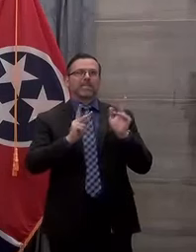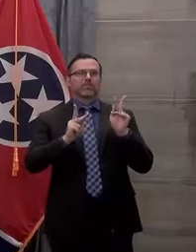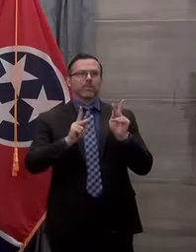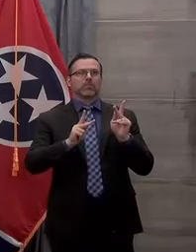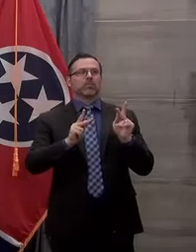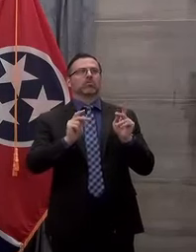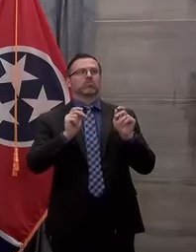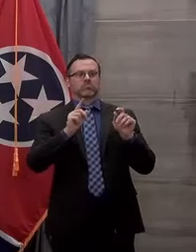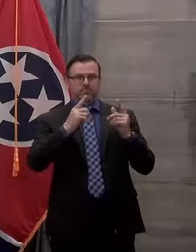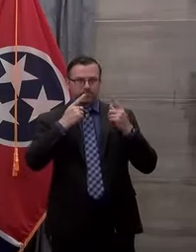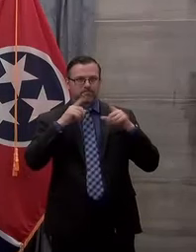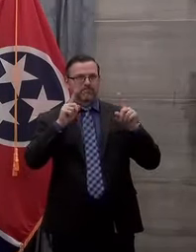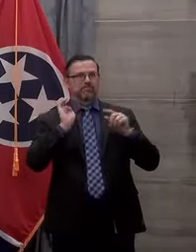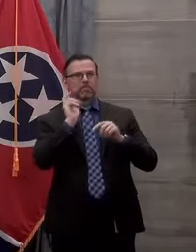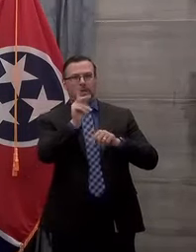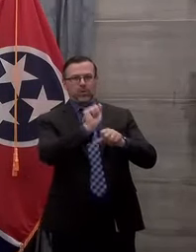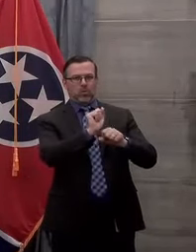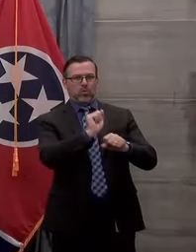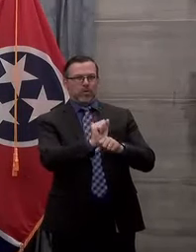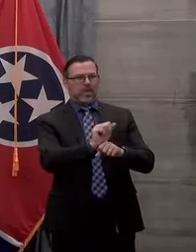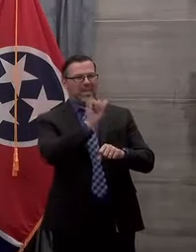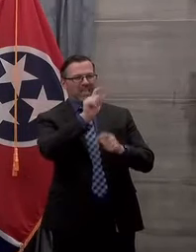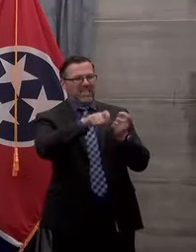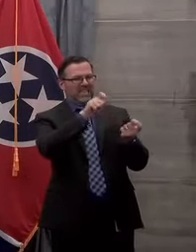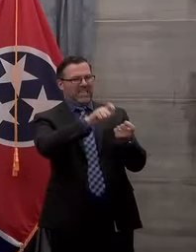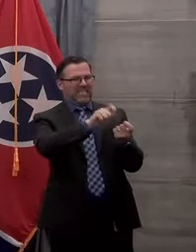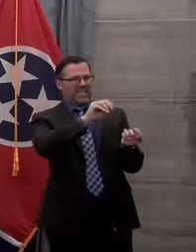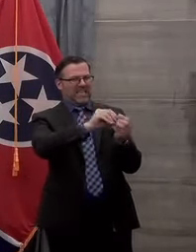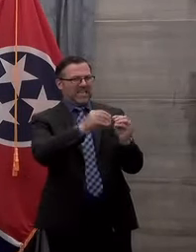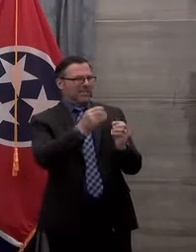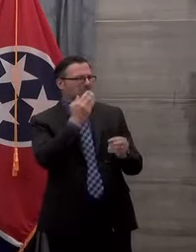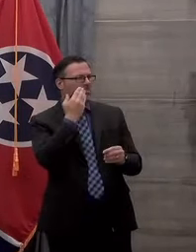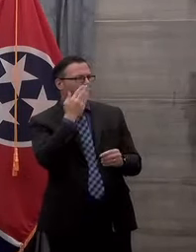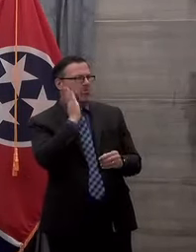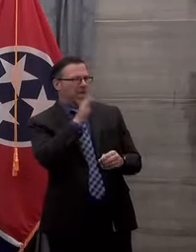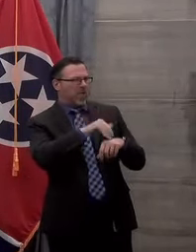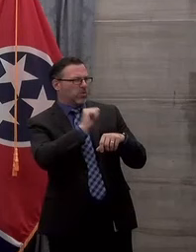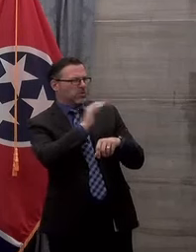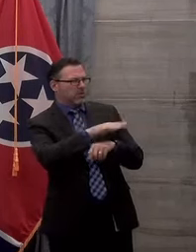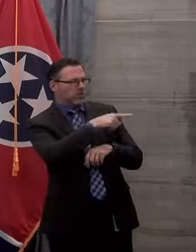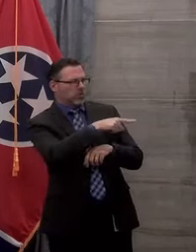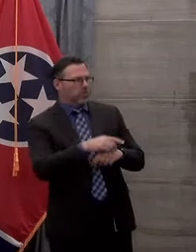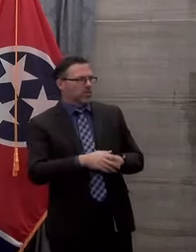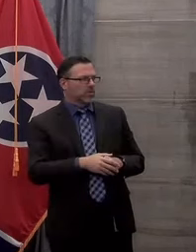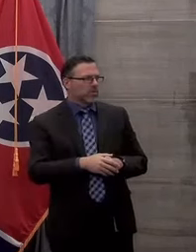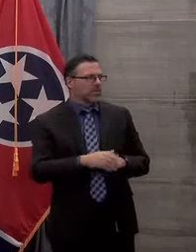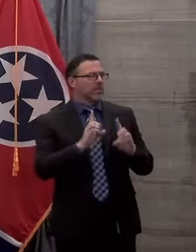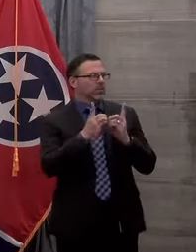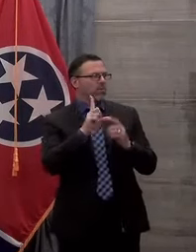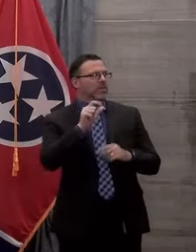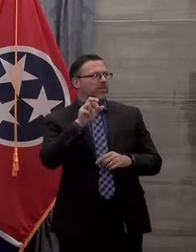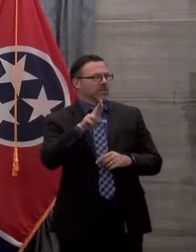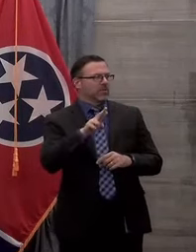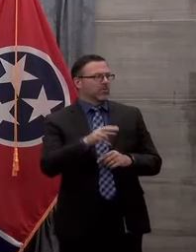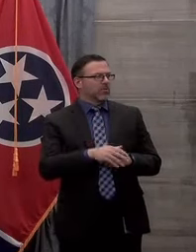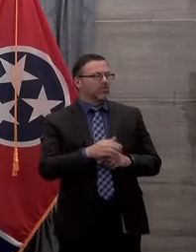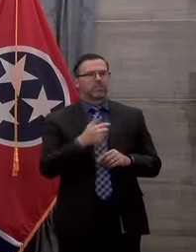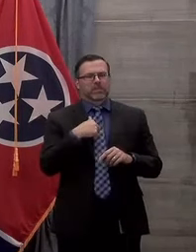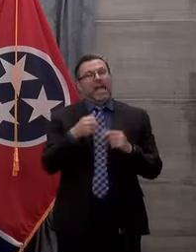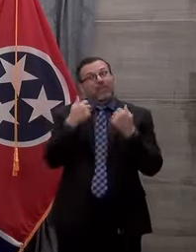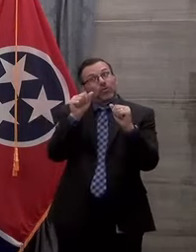work. But I can't answer that question directly, but I can get you that information. Our Department of Labor would have that information. I've been